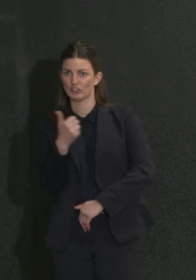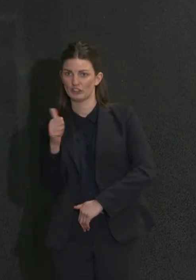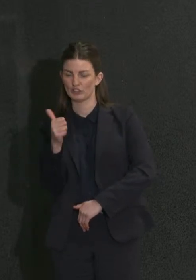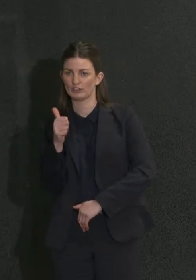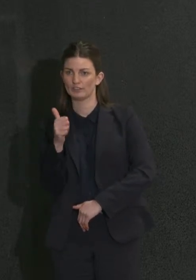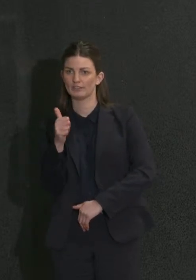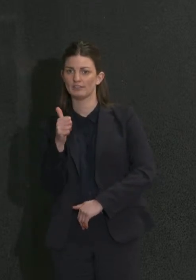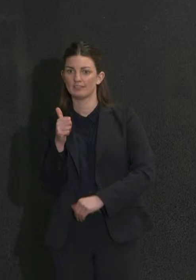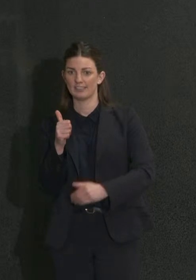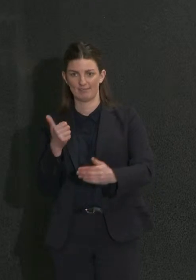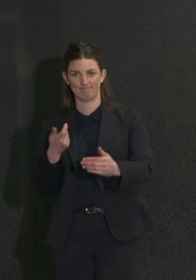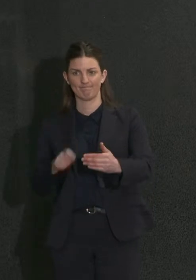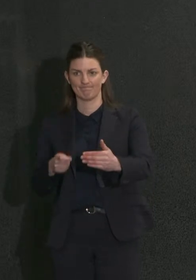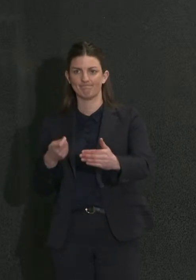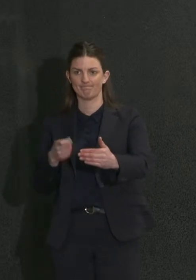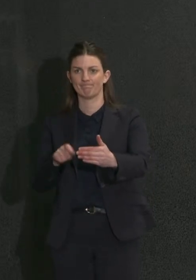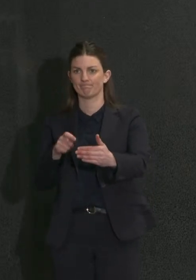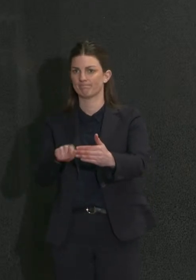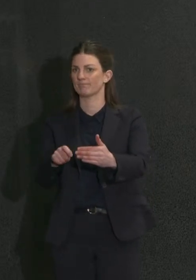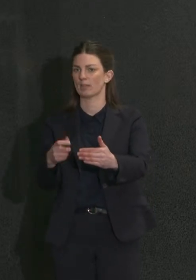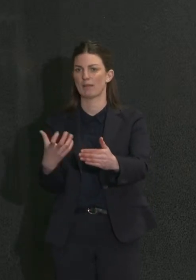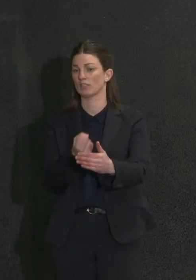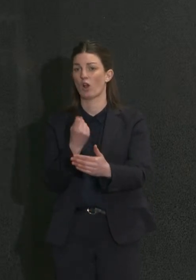up again. Is it perfect? Is it